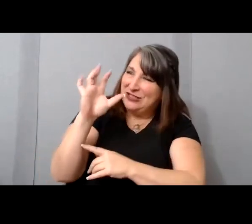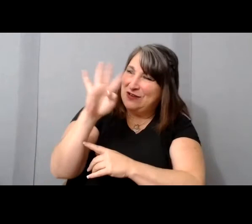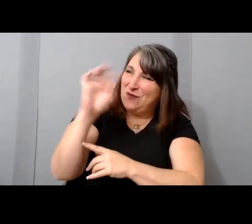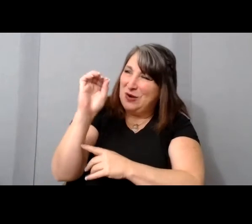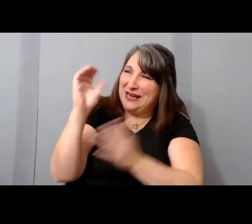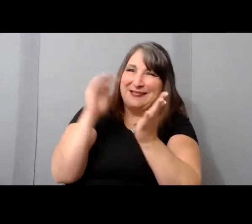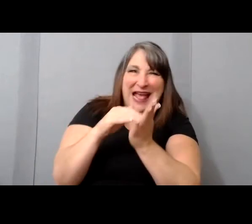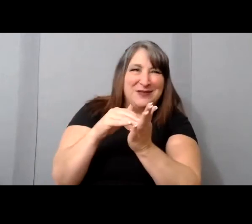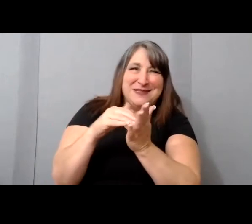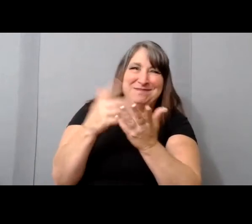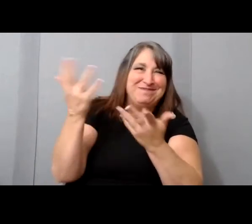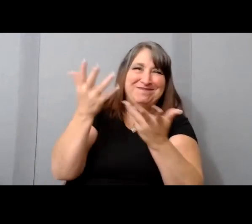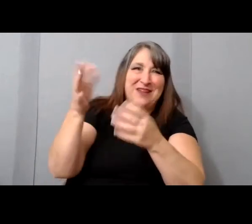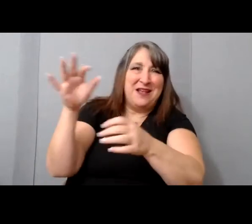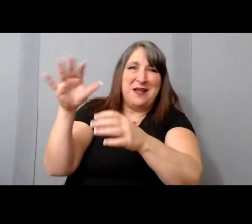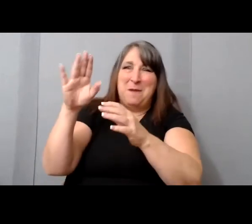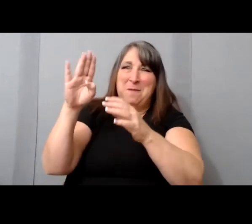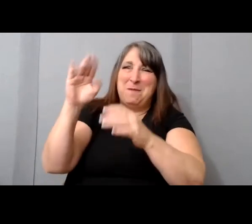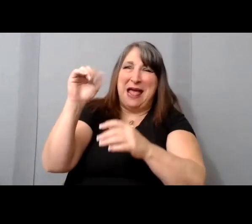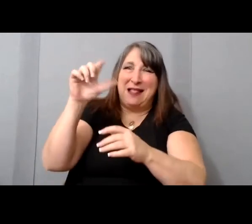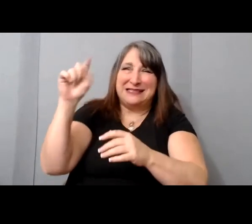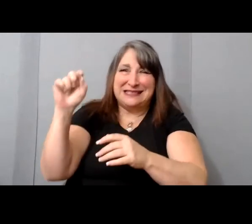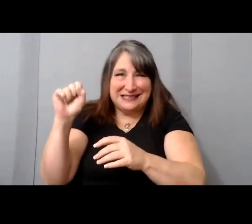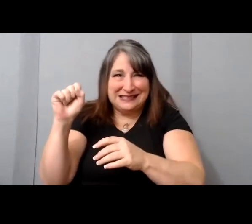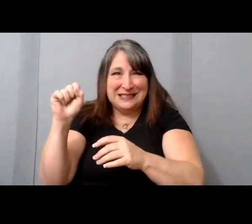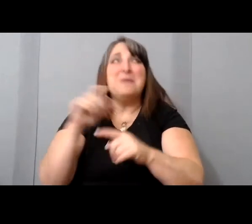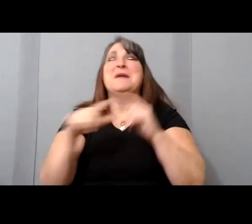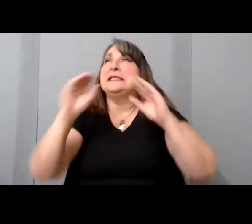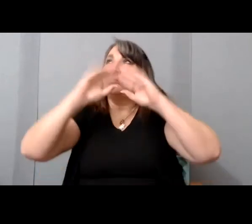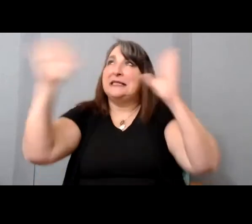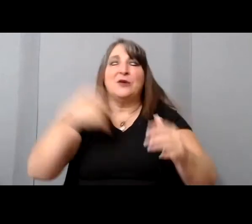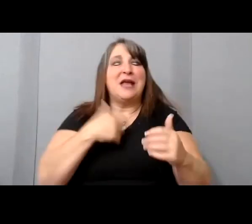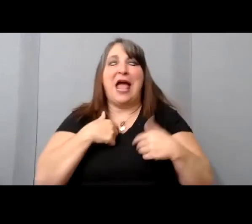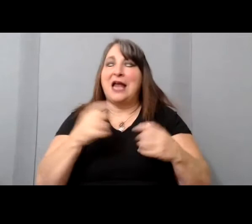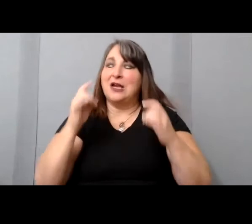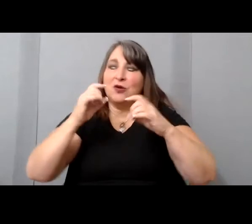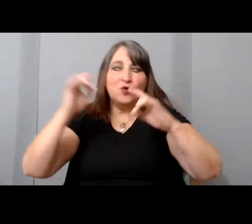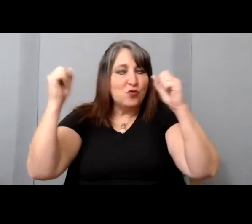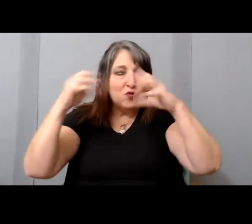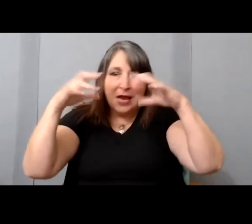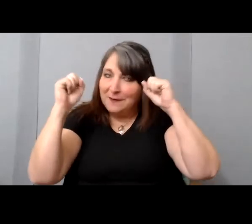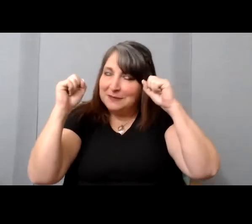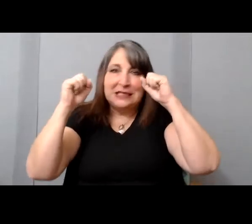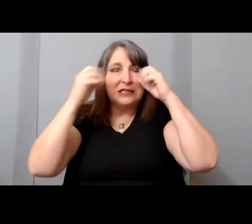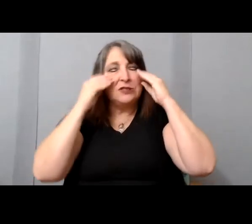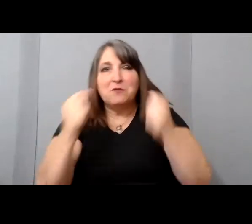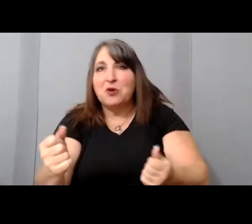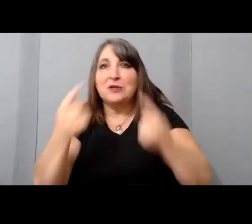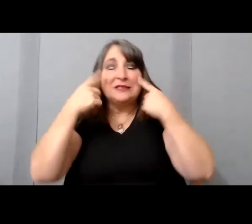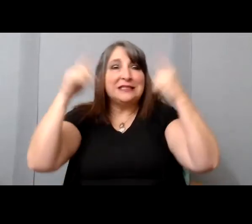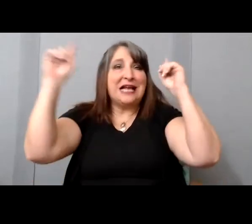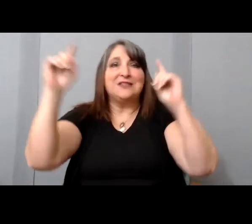740,000 some odd ballots, but it's clear that we had an incredibly smooth, incredibly successful election cycle